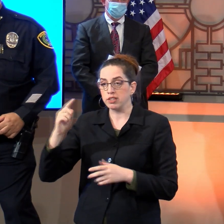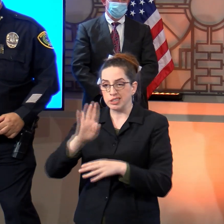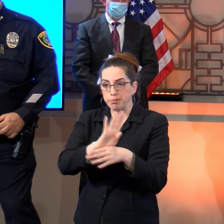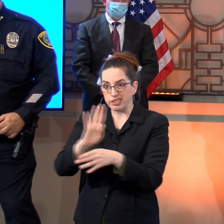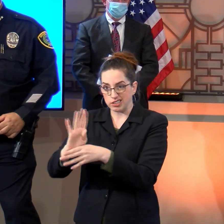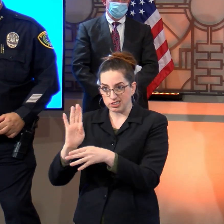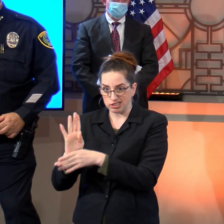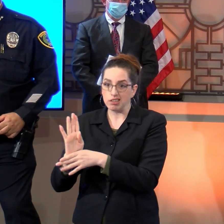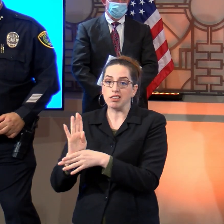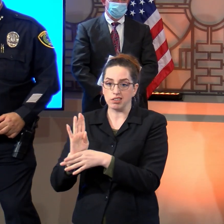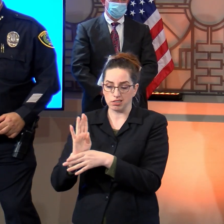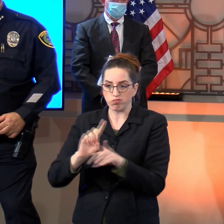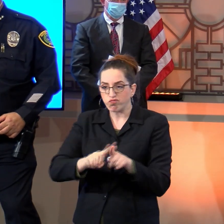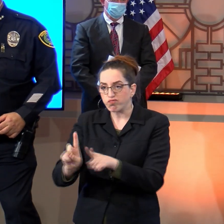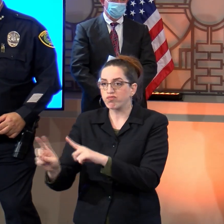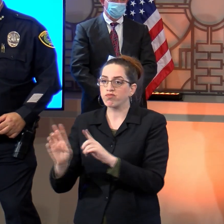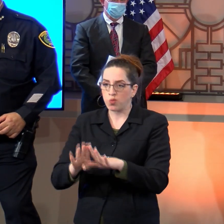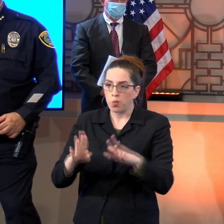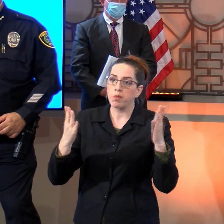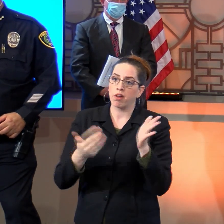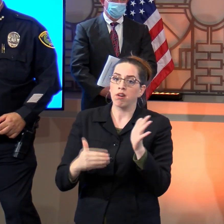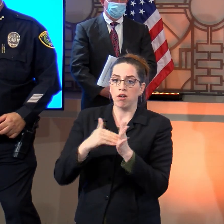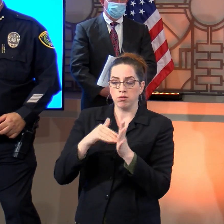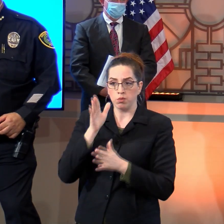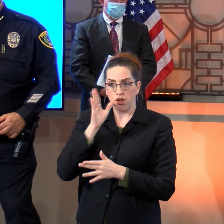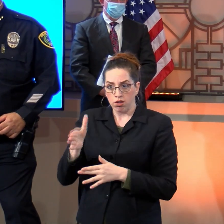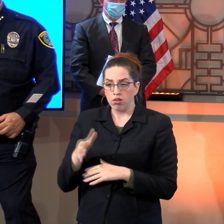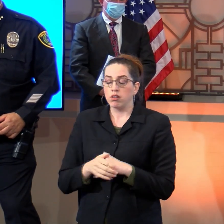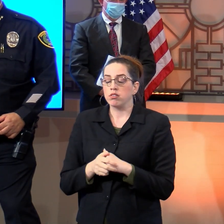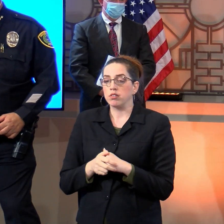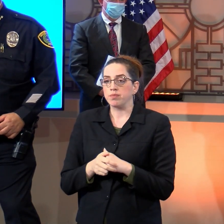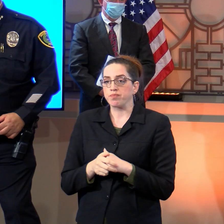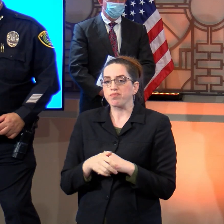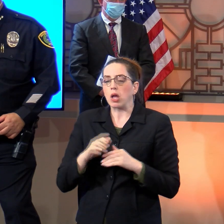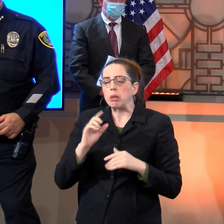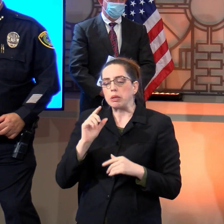businesses that will be opening